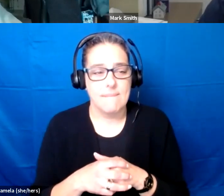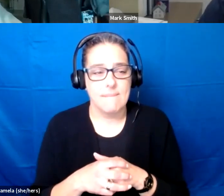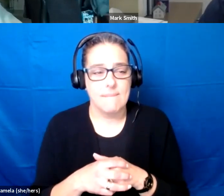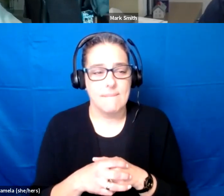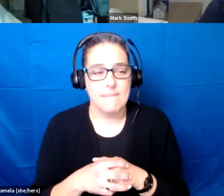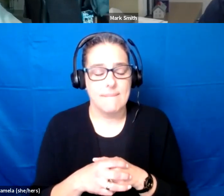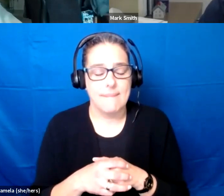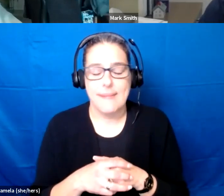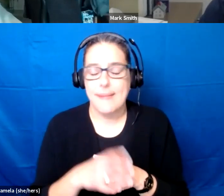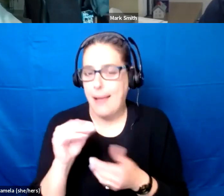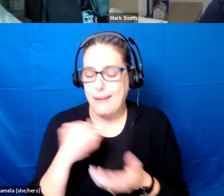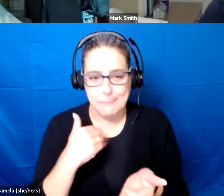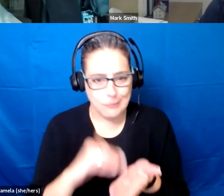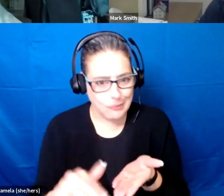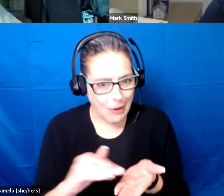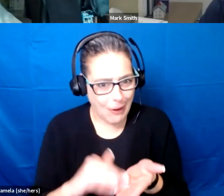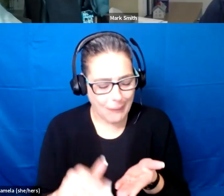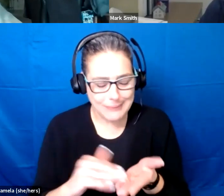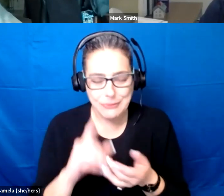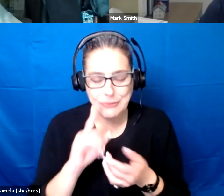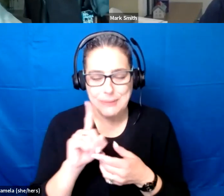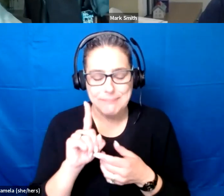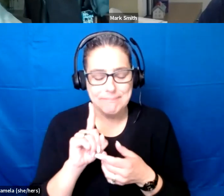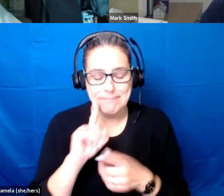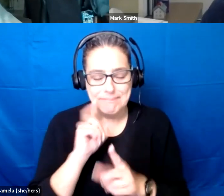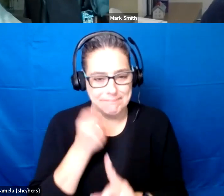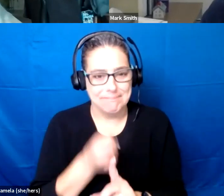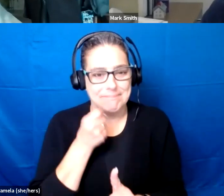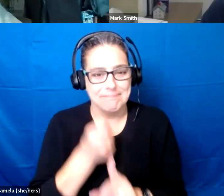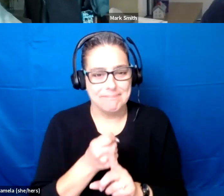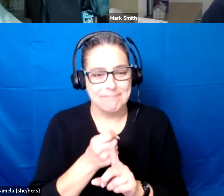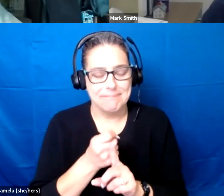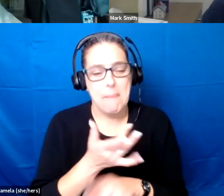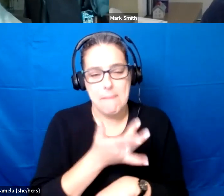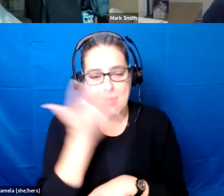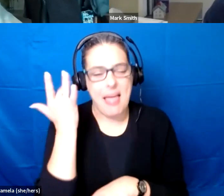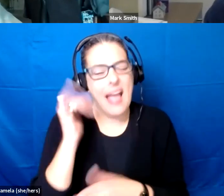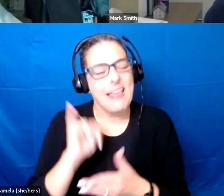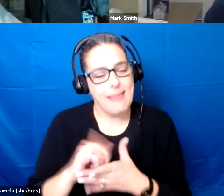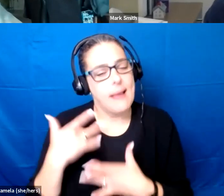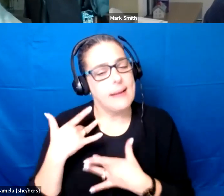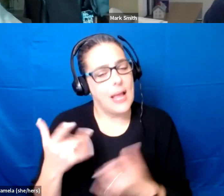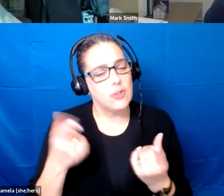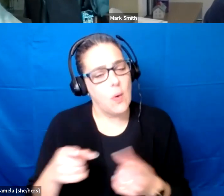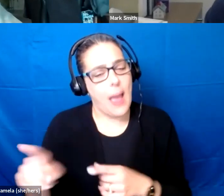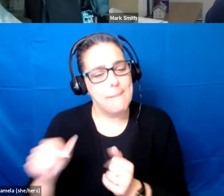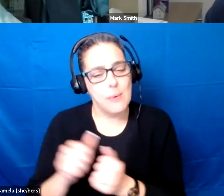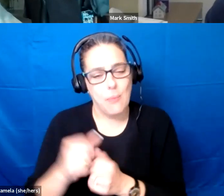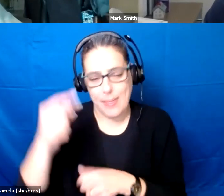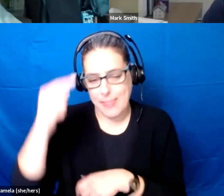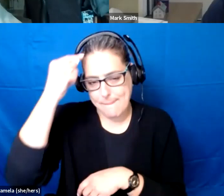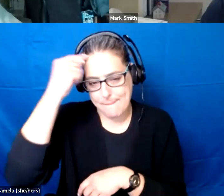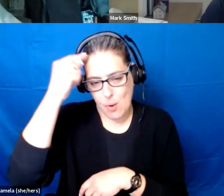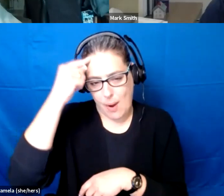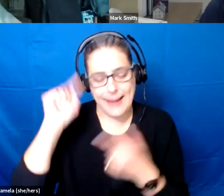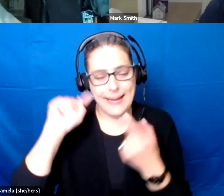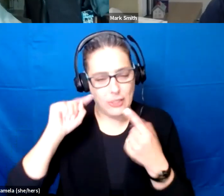just drew a blank, the hazards of a brain injury. Mark, what's the third